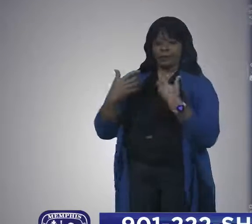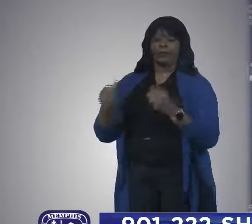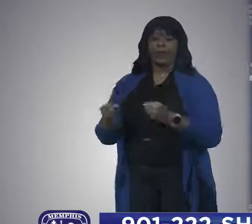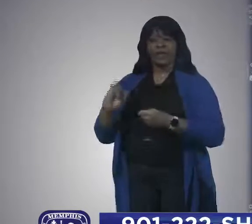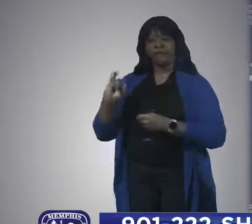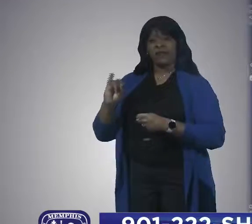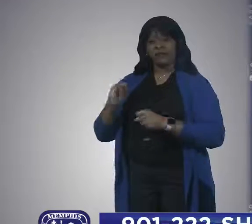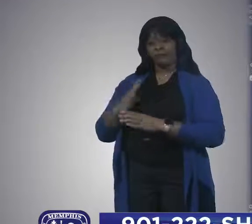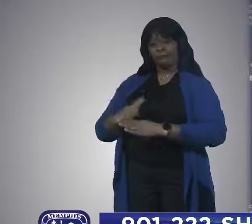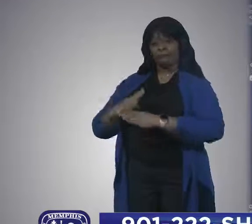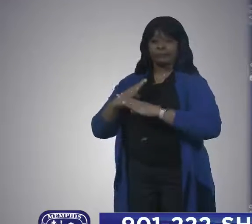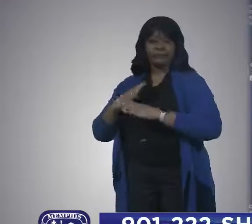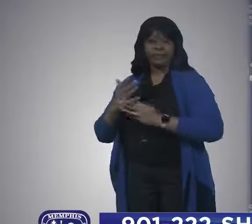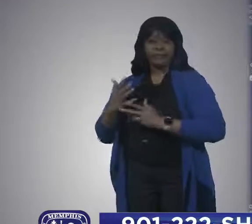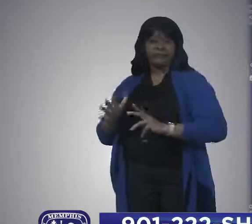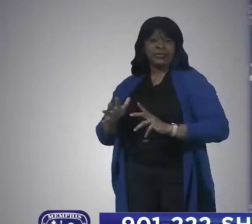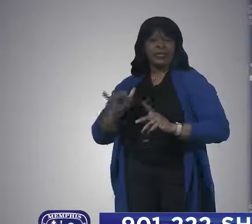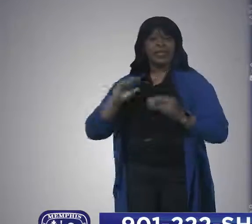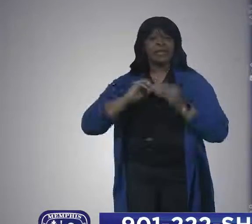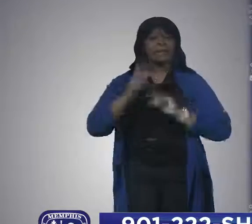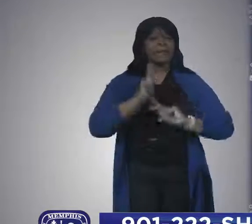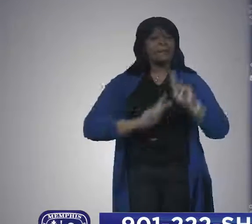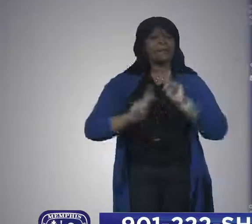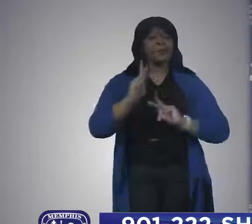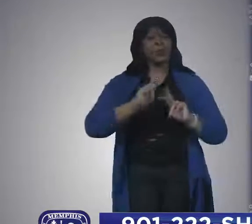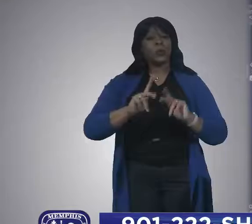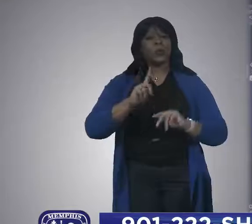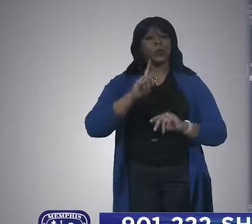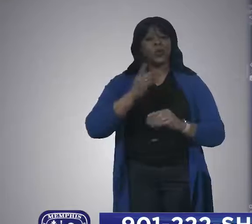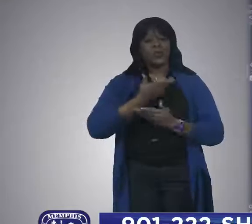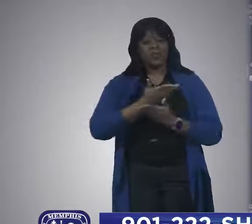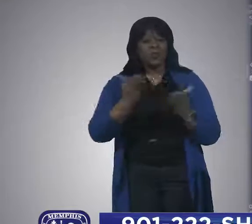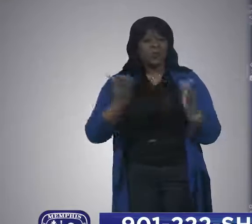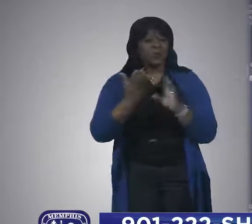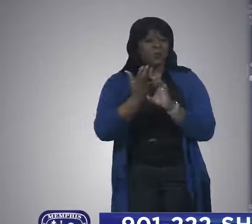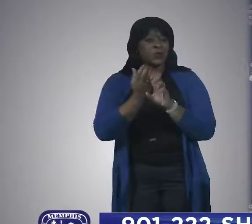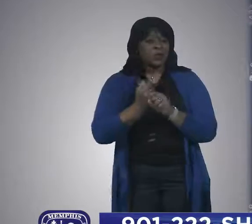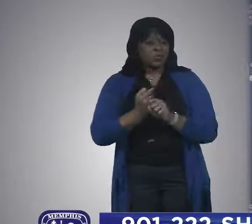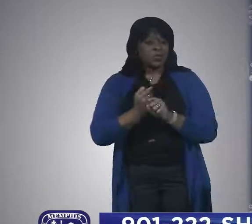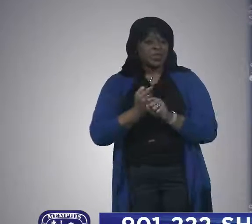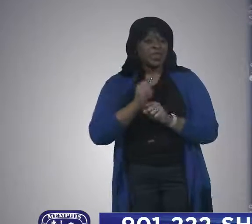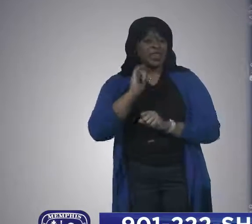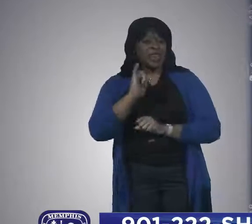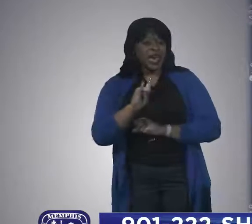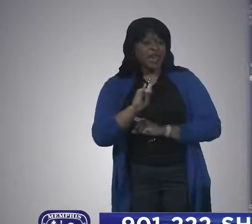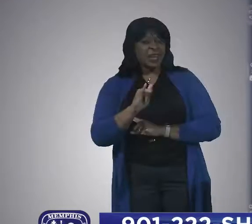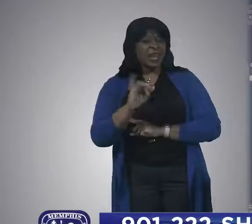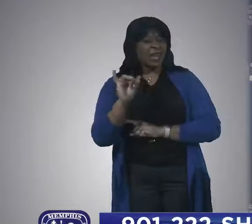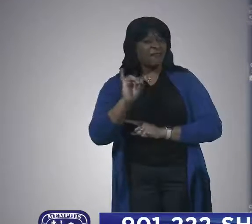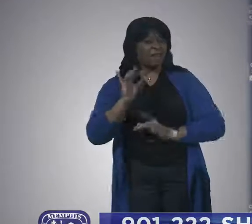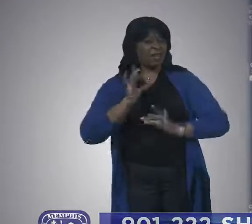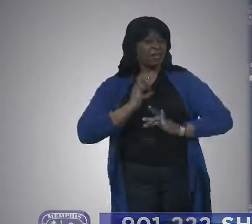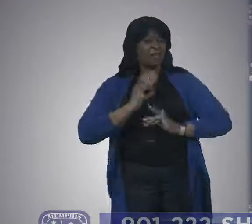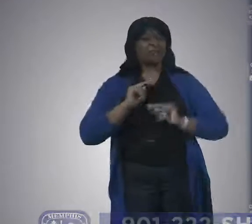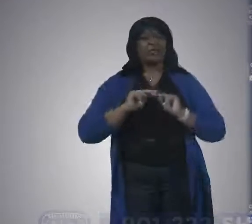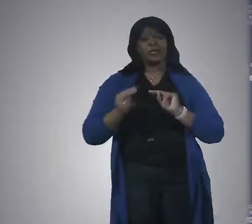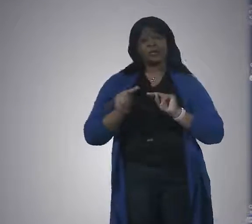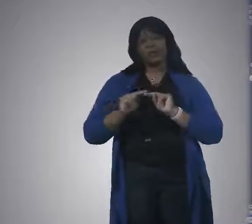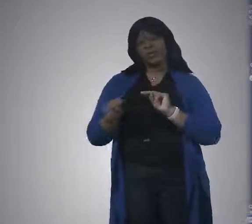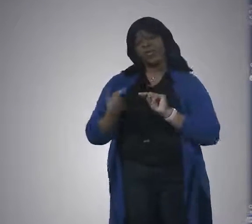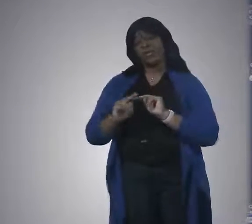infection, then the number of people available to get infected